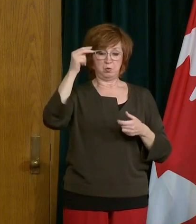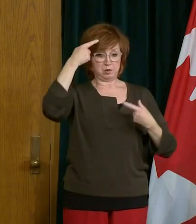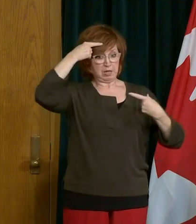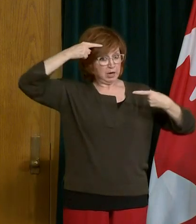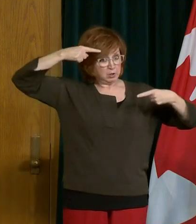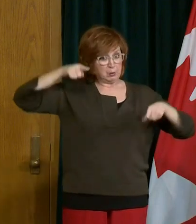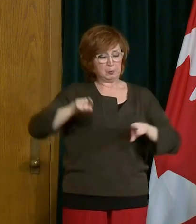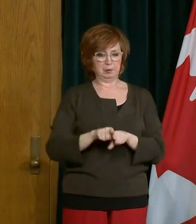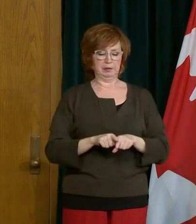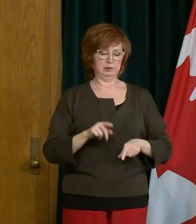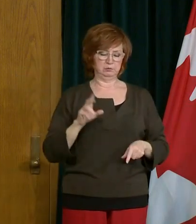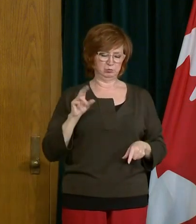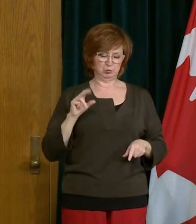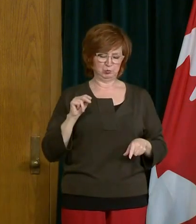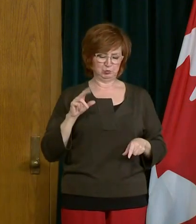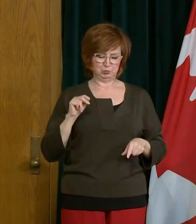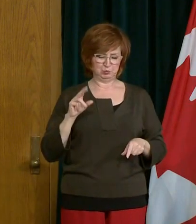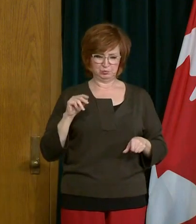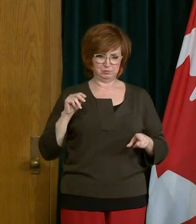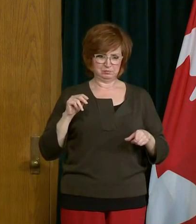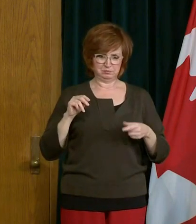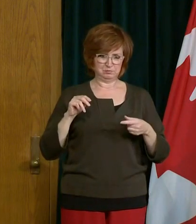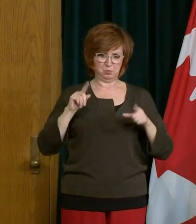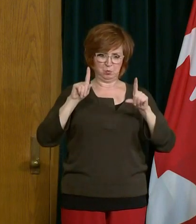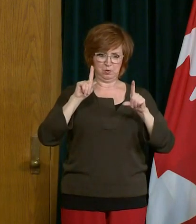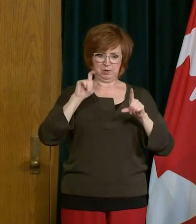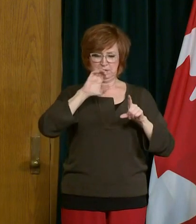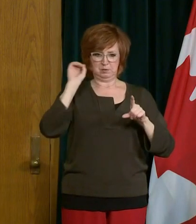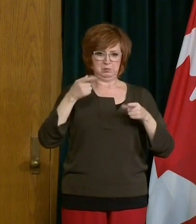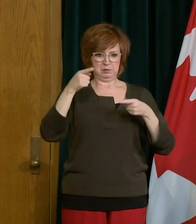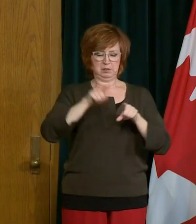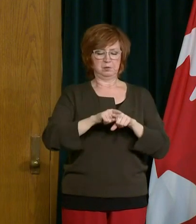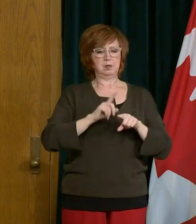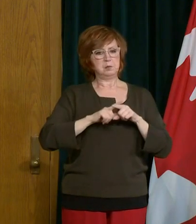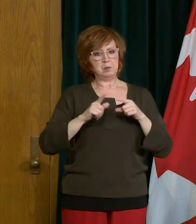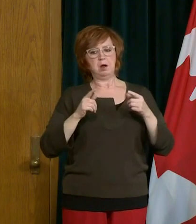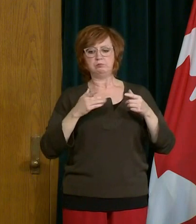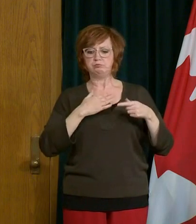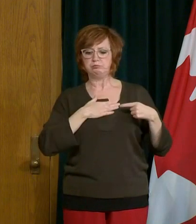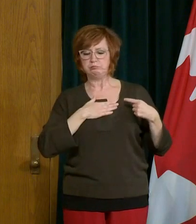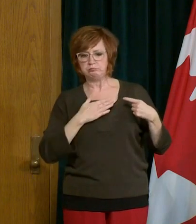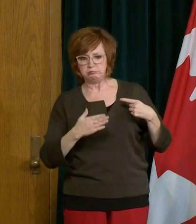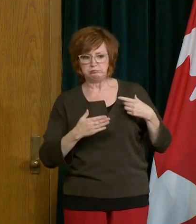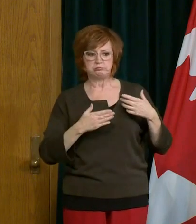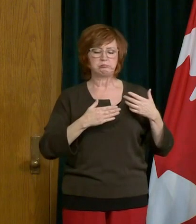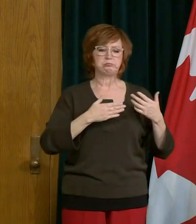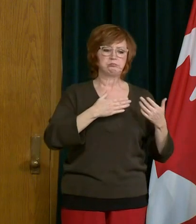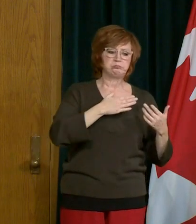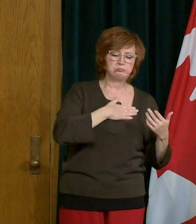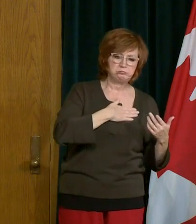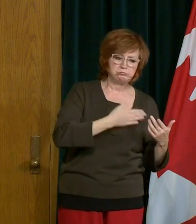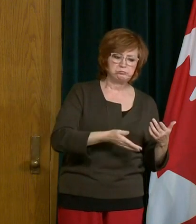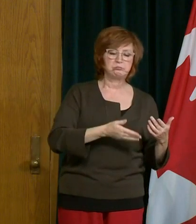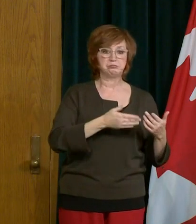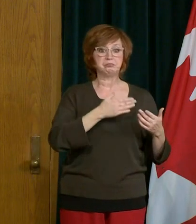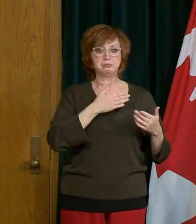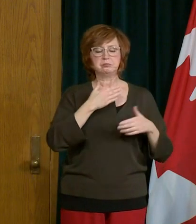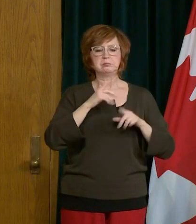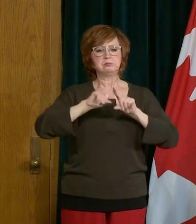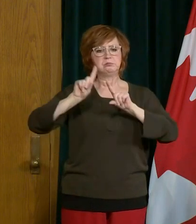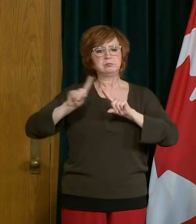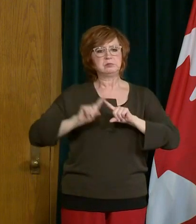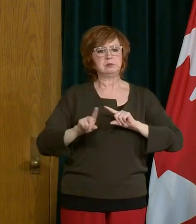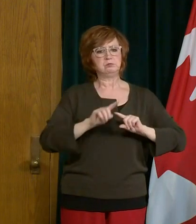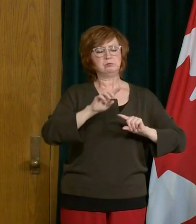But we have been working in close consultation with northern communities, starting with they themselves having